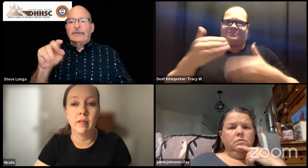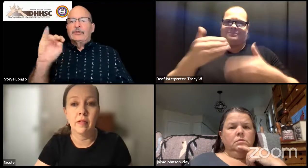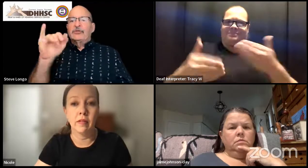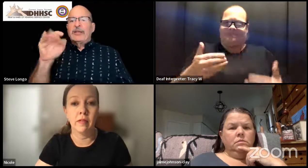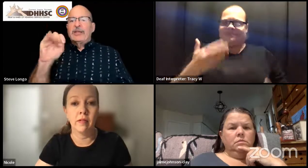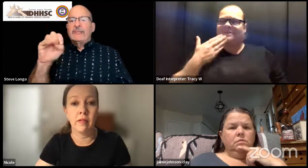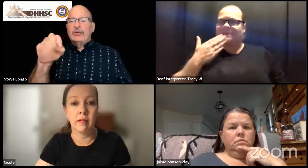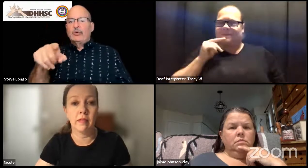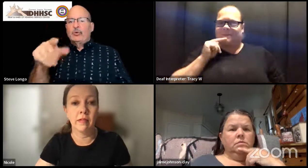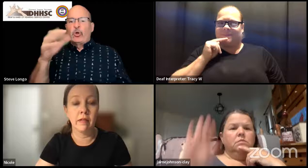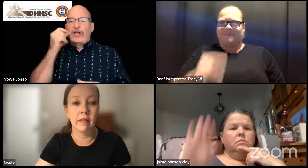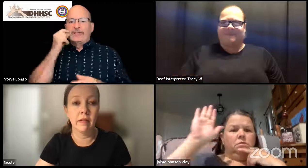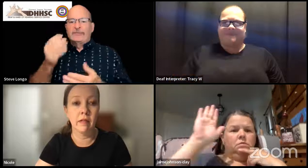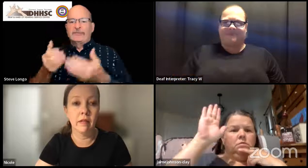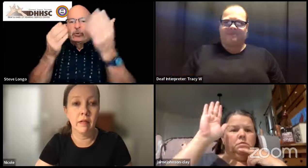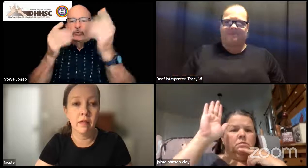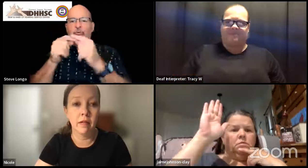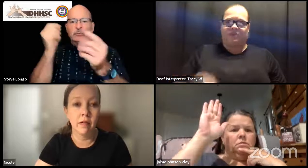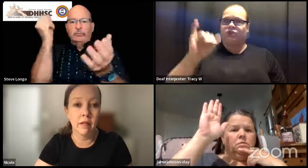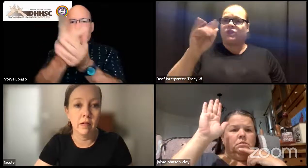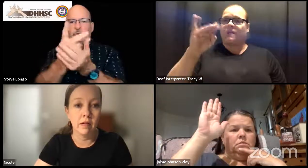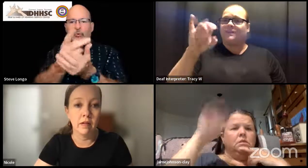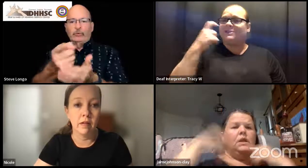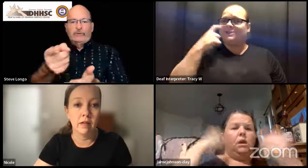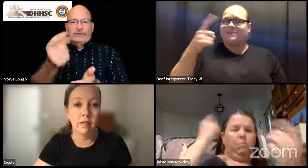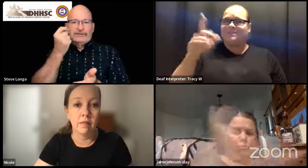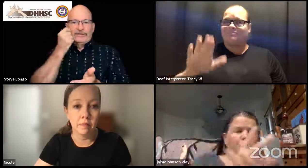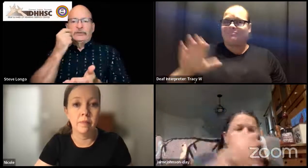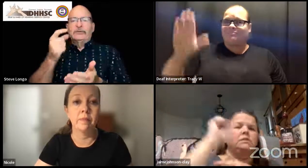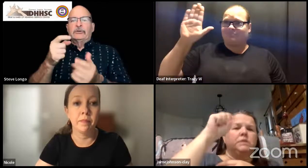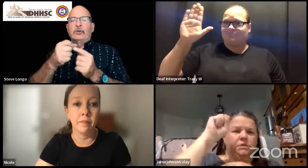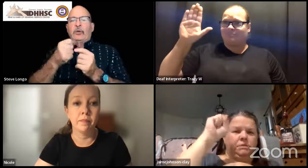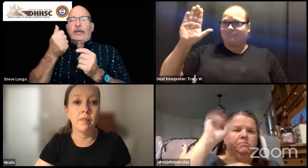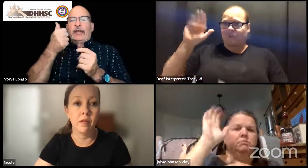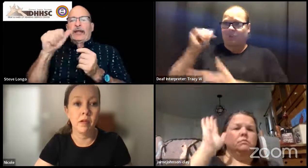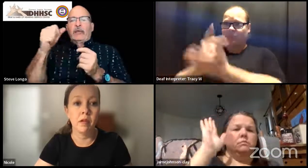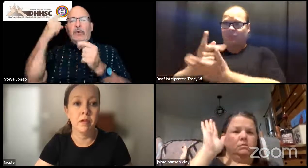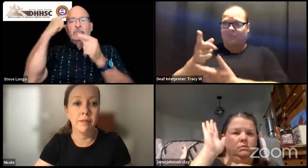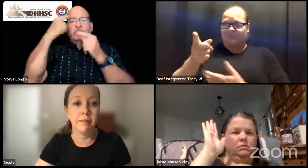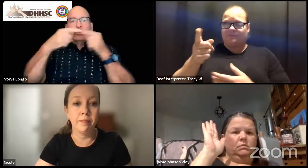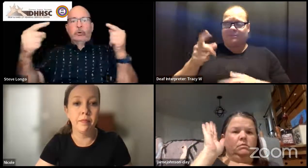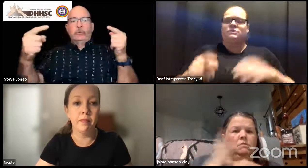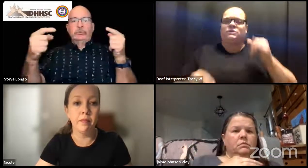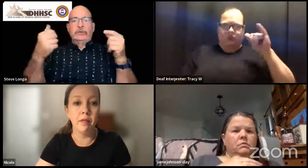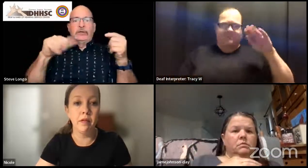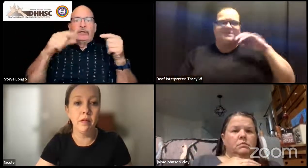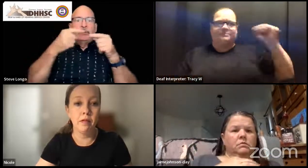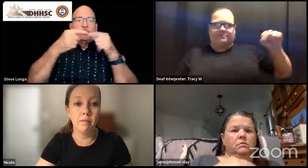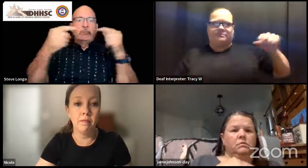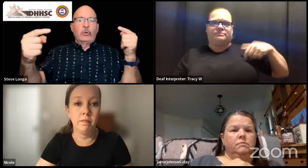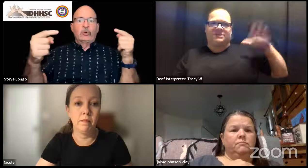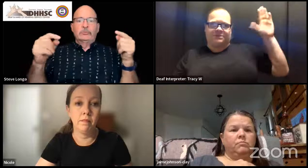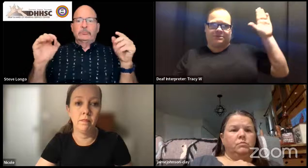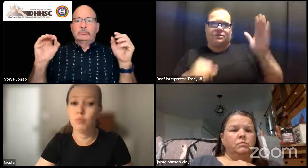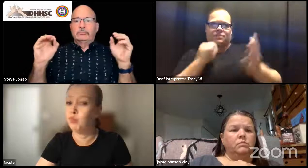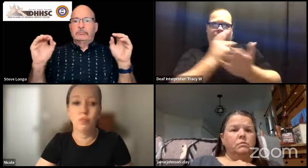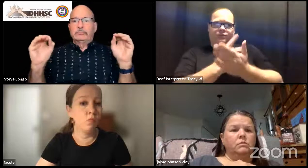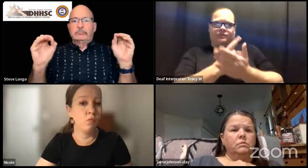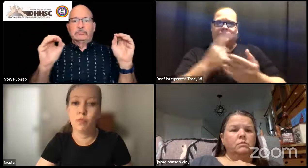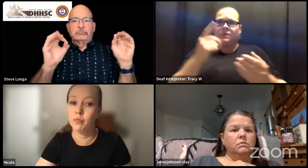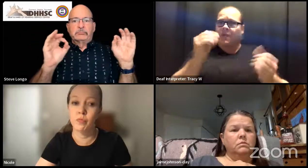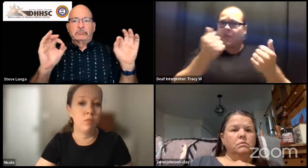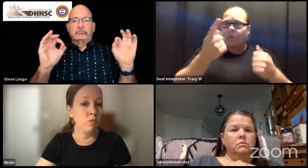And Steve is reinforcing that as a reminder to everyone. And there has been a motion to approve the agenda. Are there